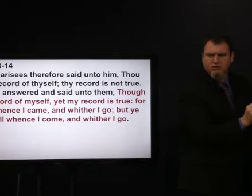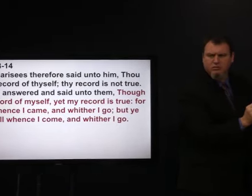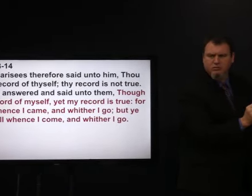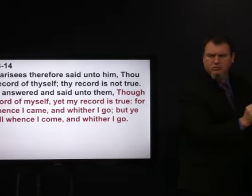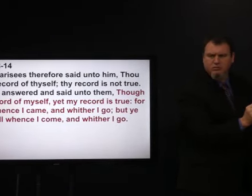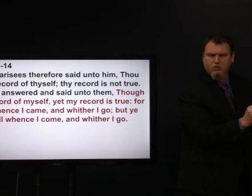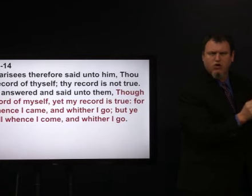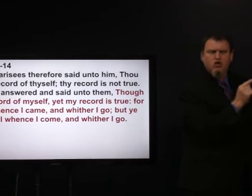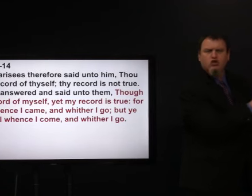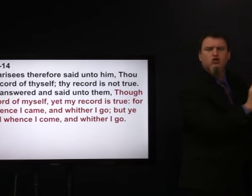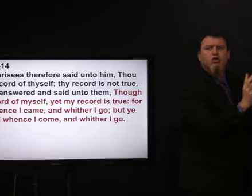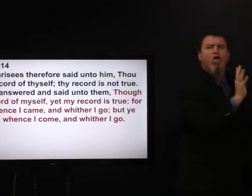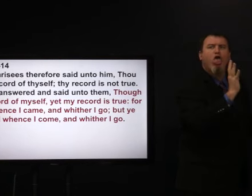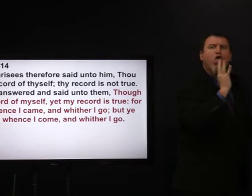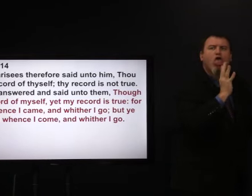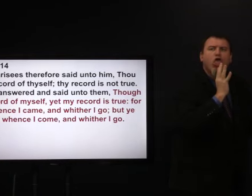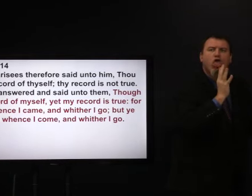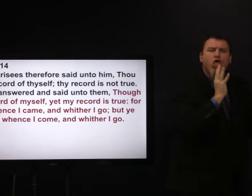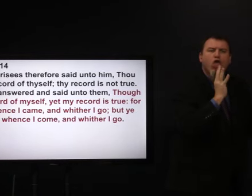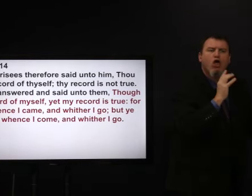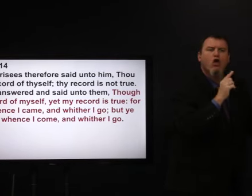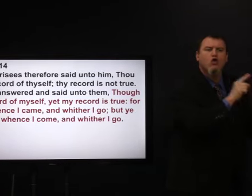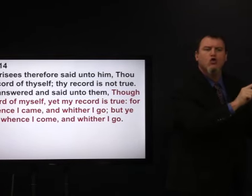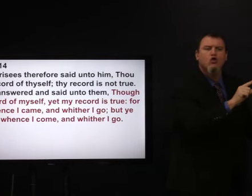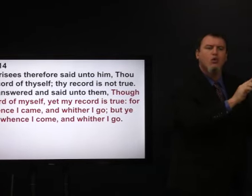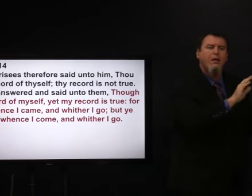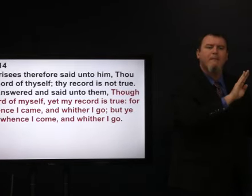"You just said this, now prove it."